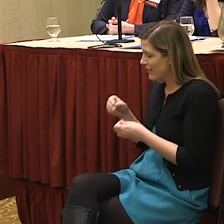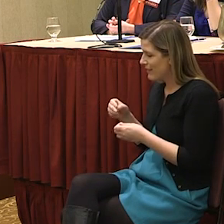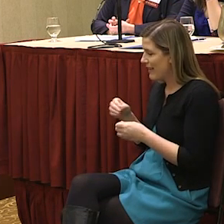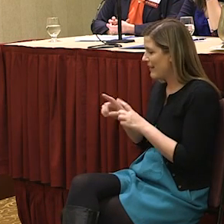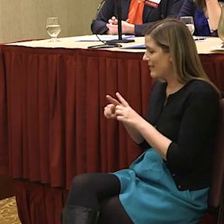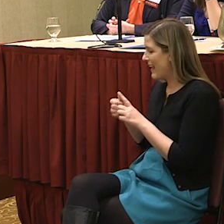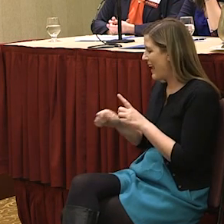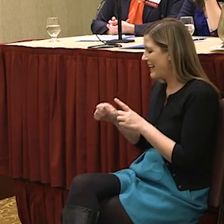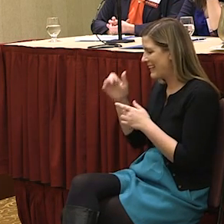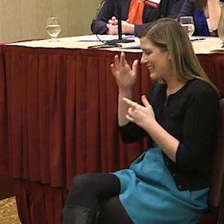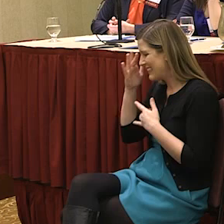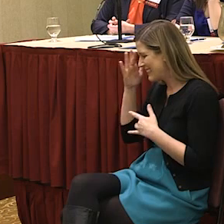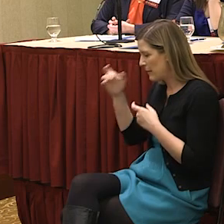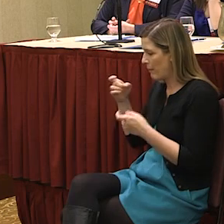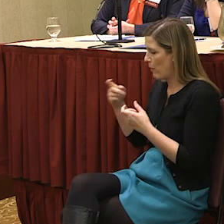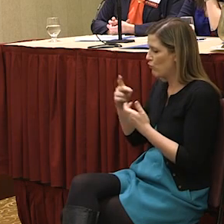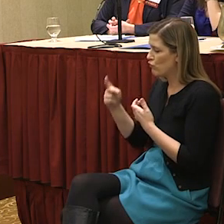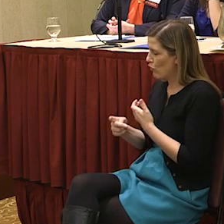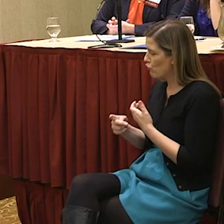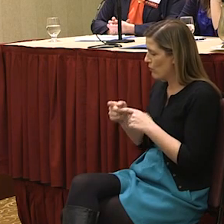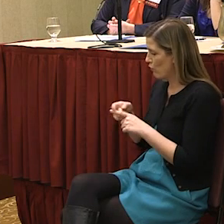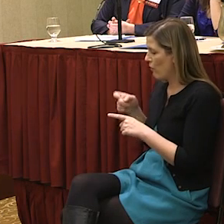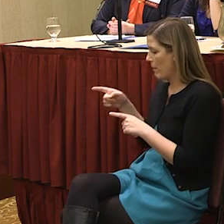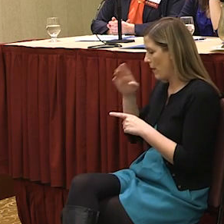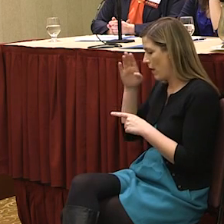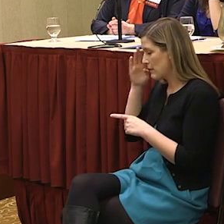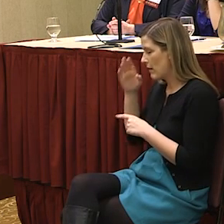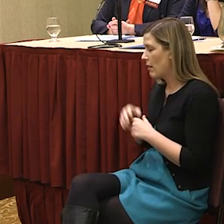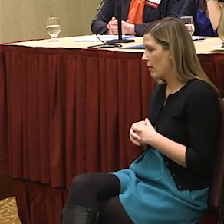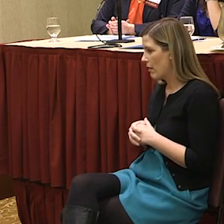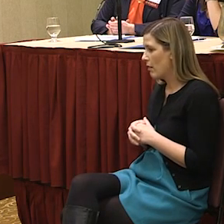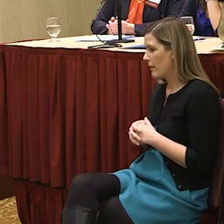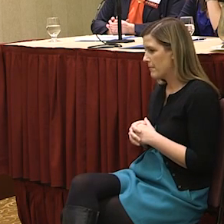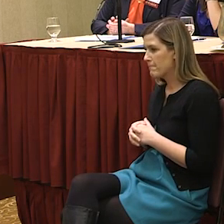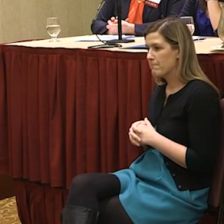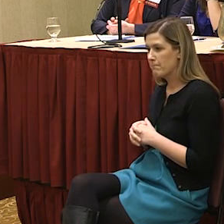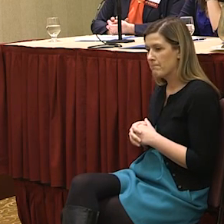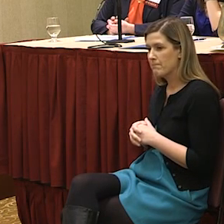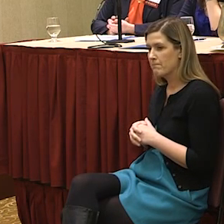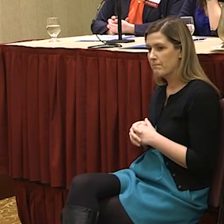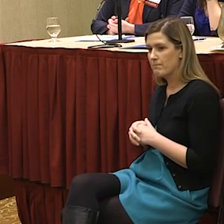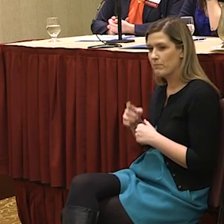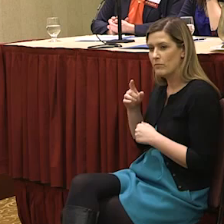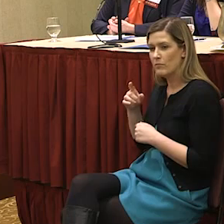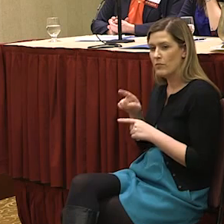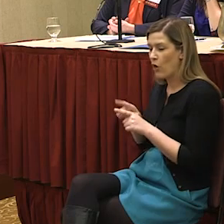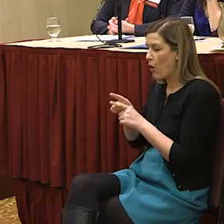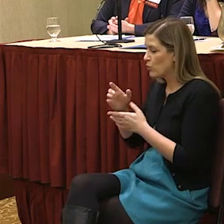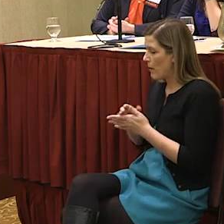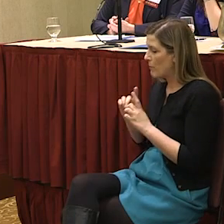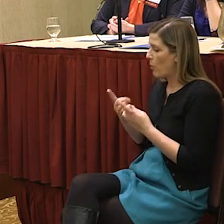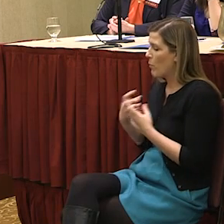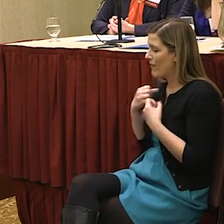any other kind of disease management kind of programming that might come out of the hospital, including, I think there's some of your Department of Health